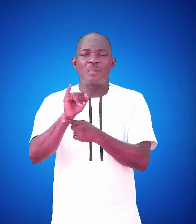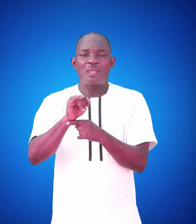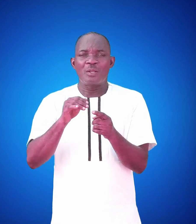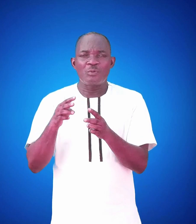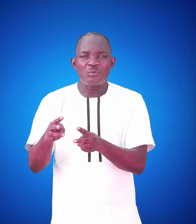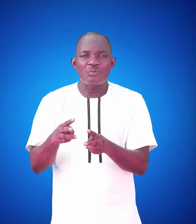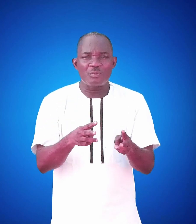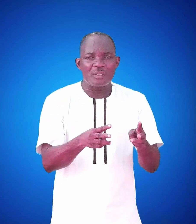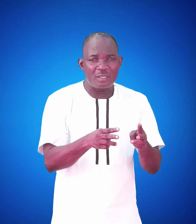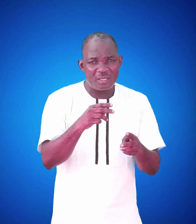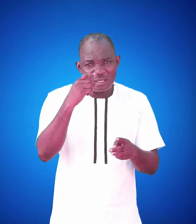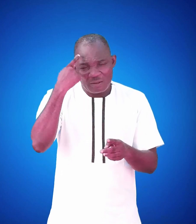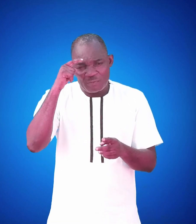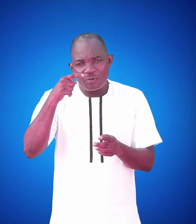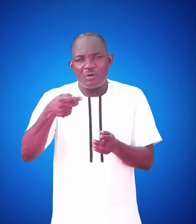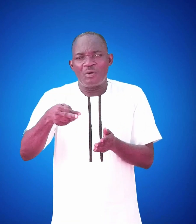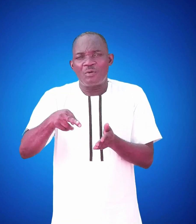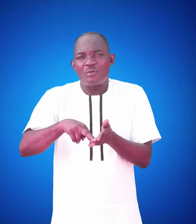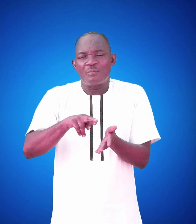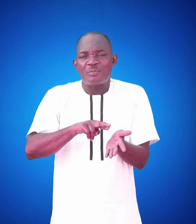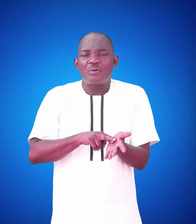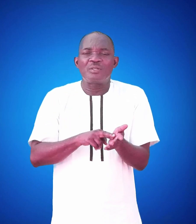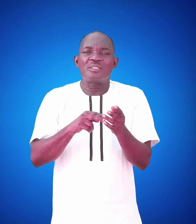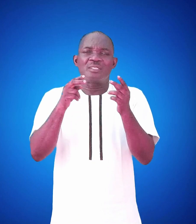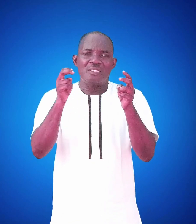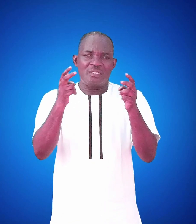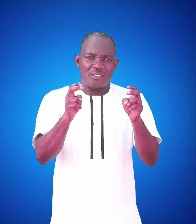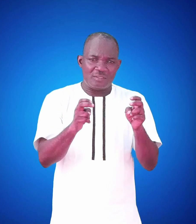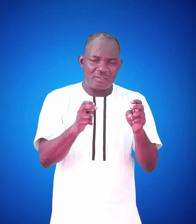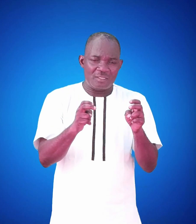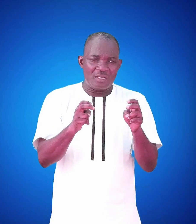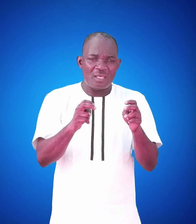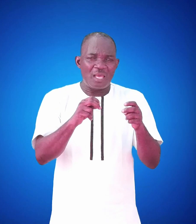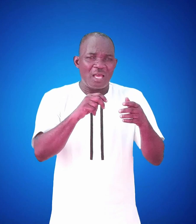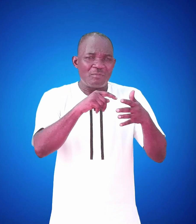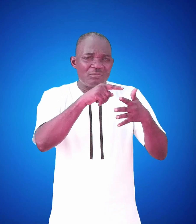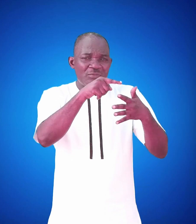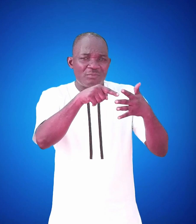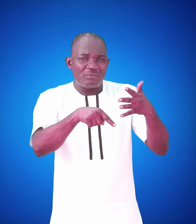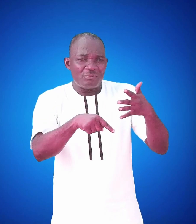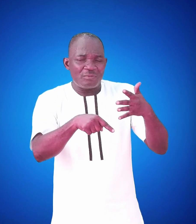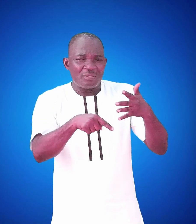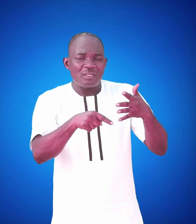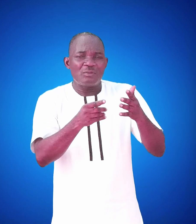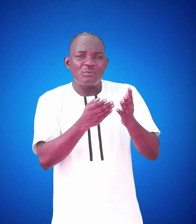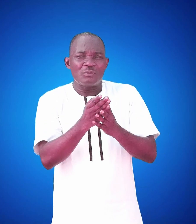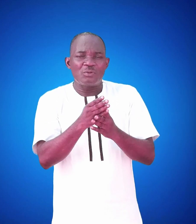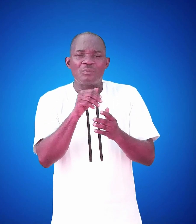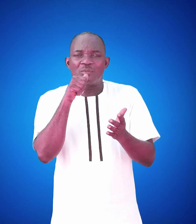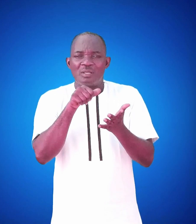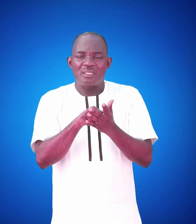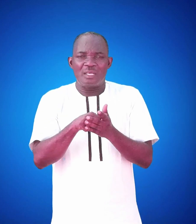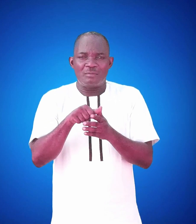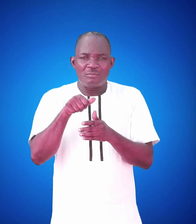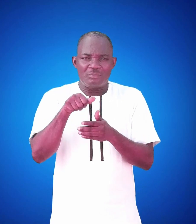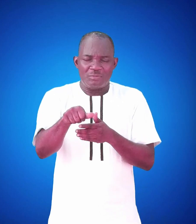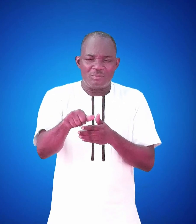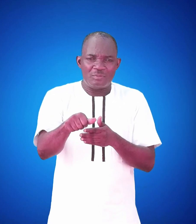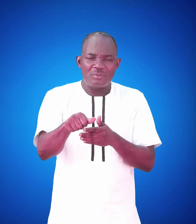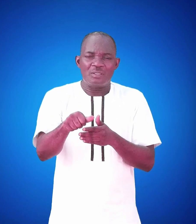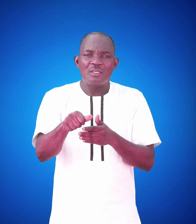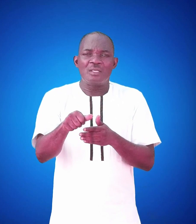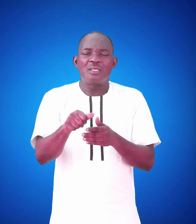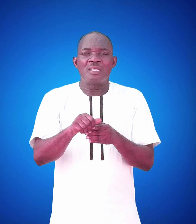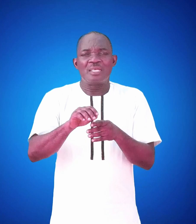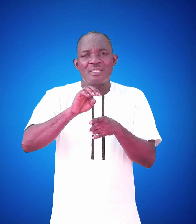Channels for reporting cases. These are by post,